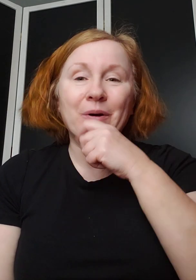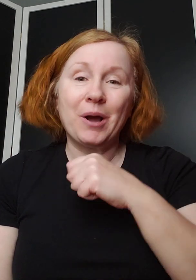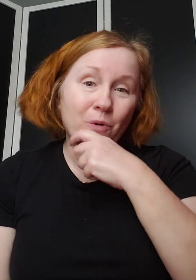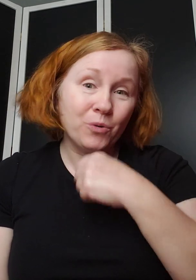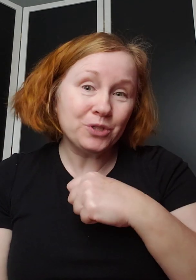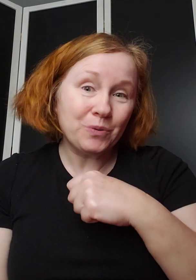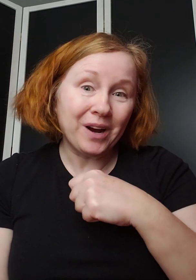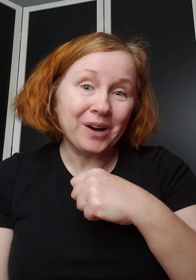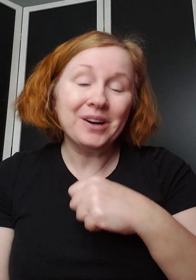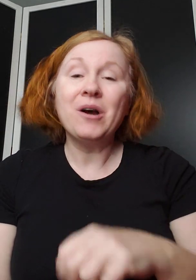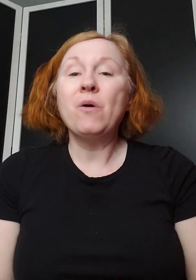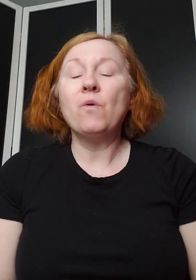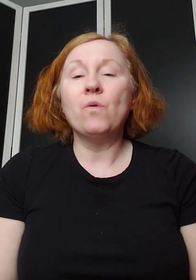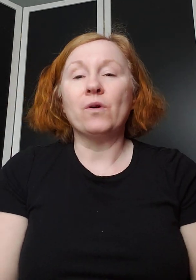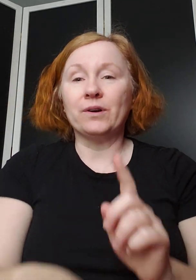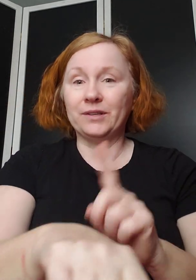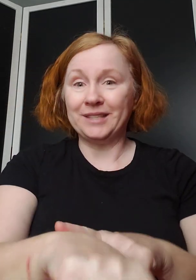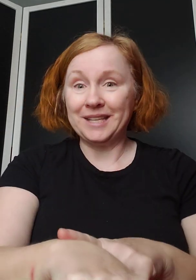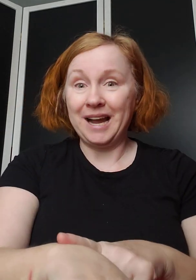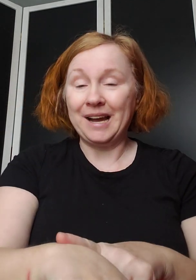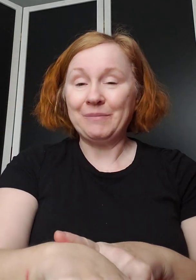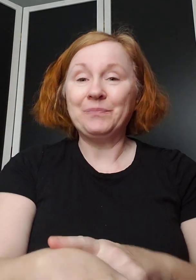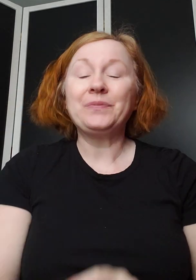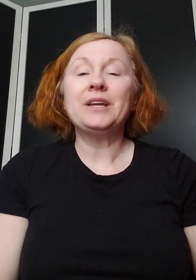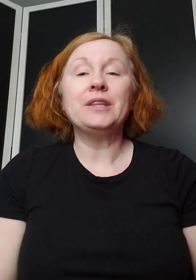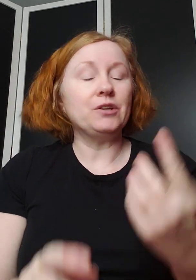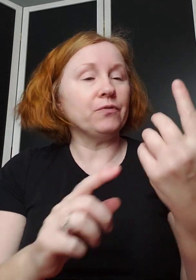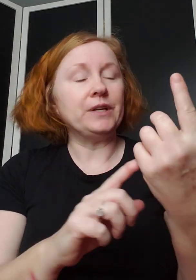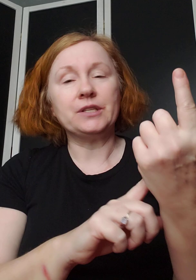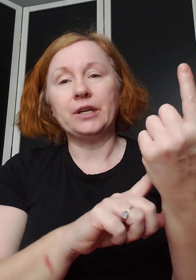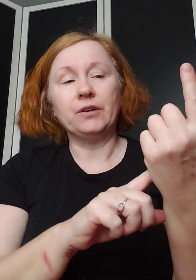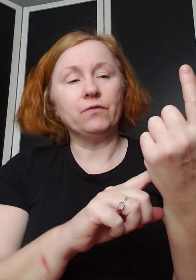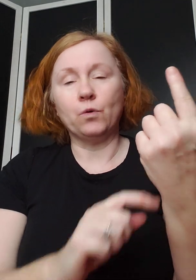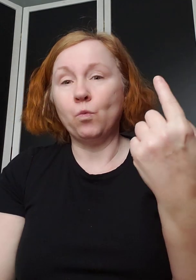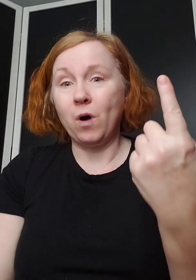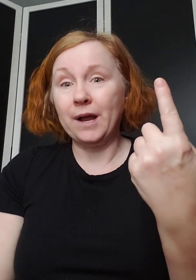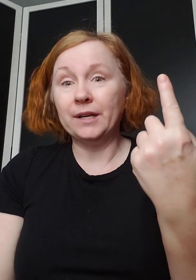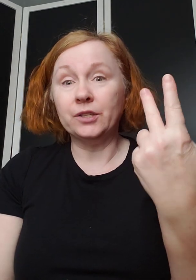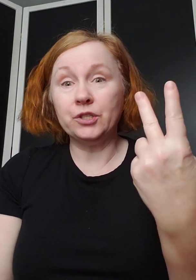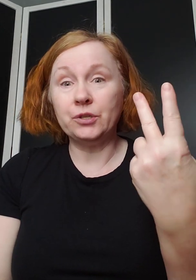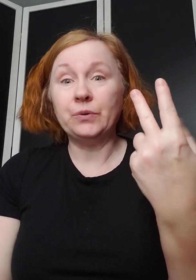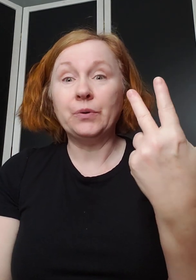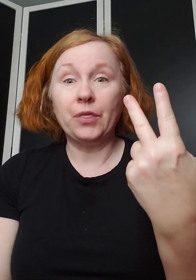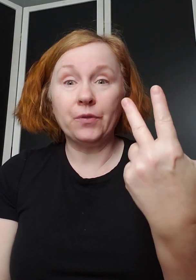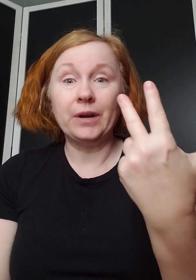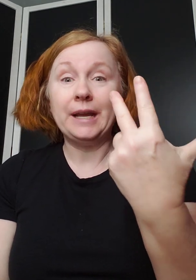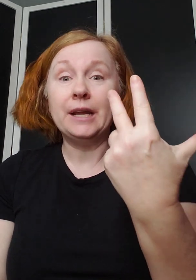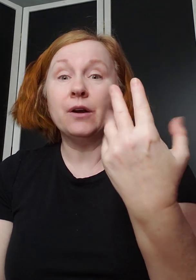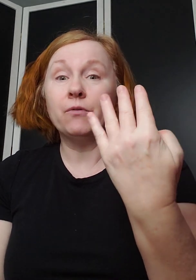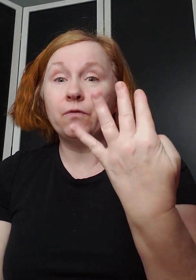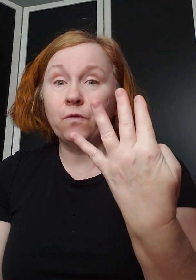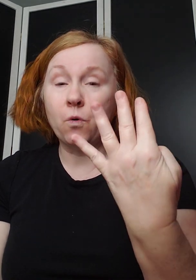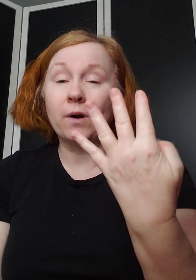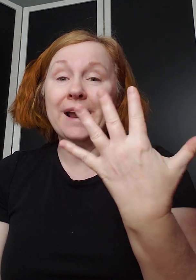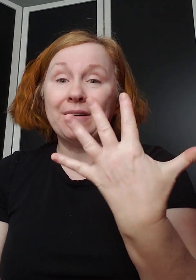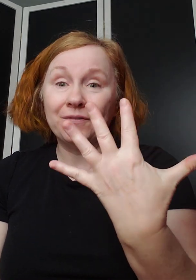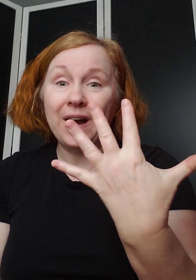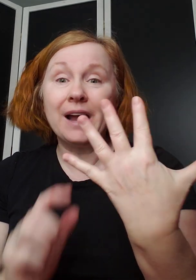how old you are or the time, then you're facing for 1, 2, 3, 4, and 5,